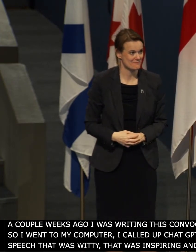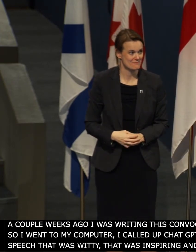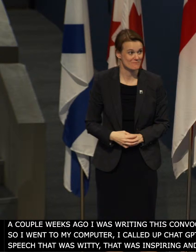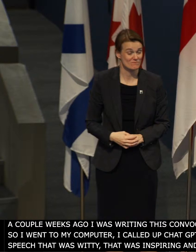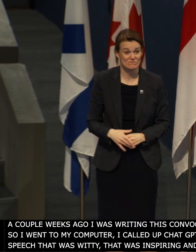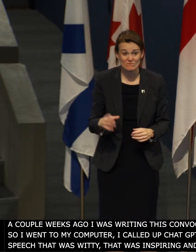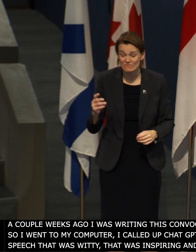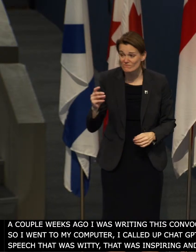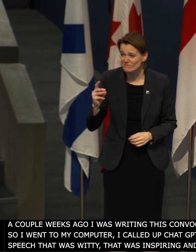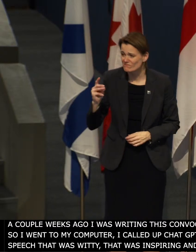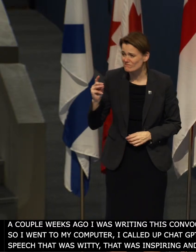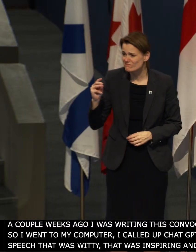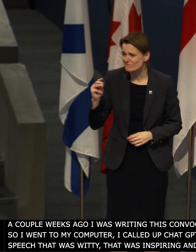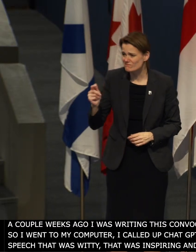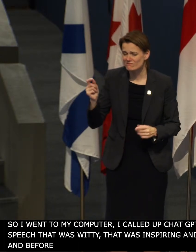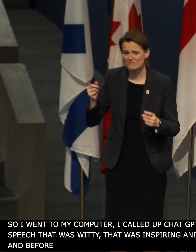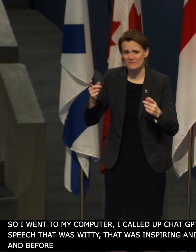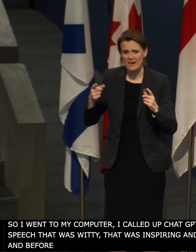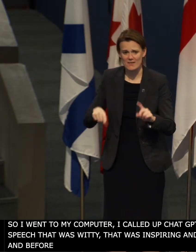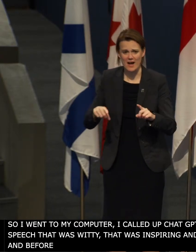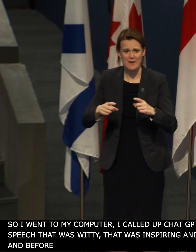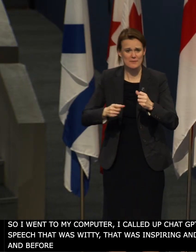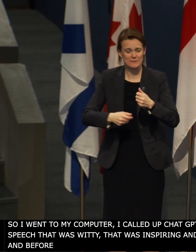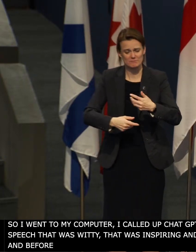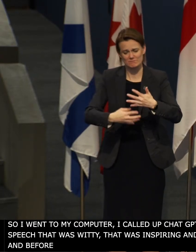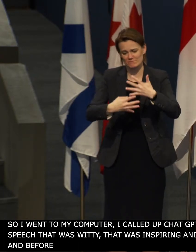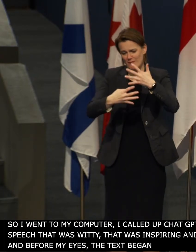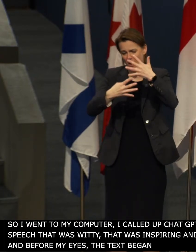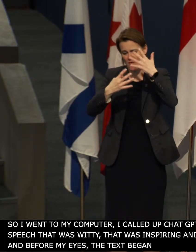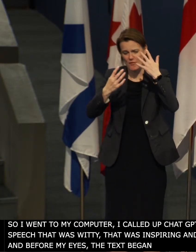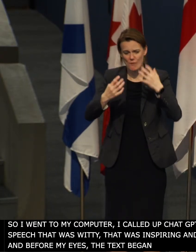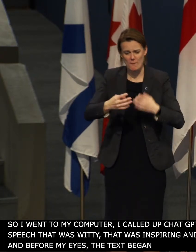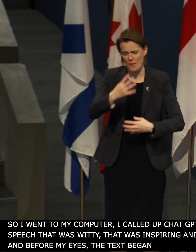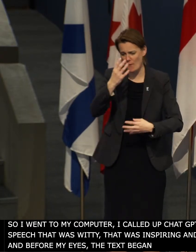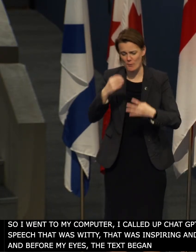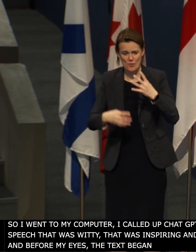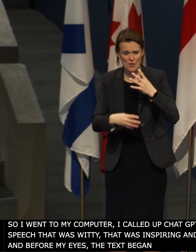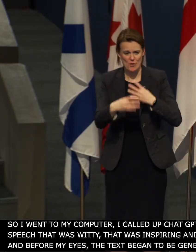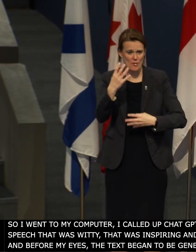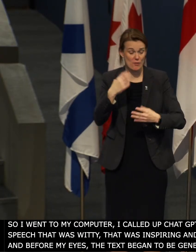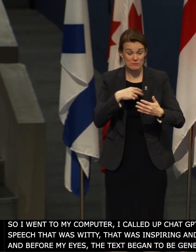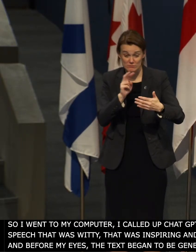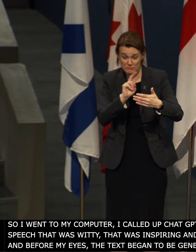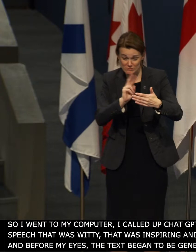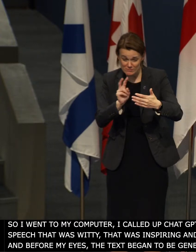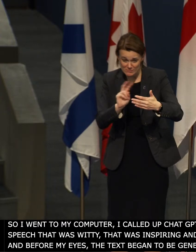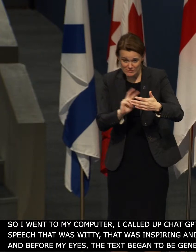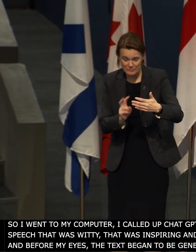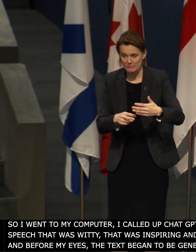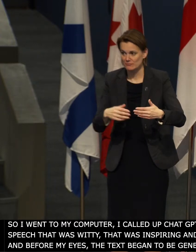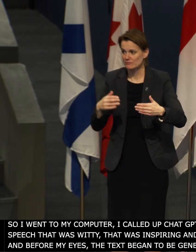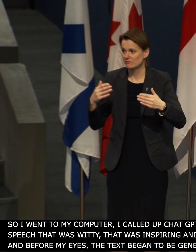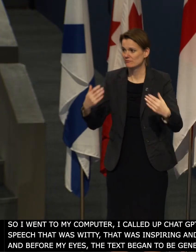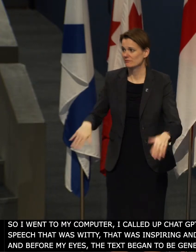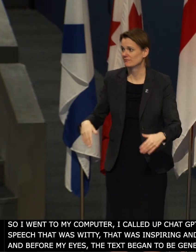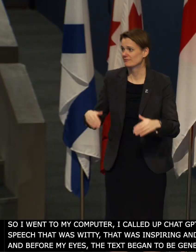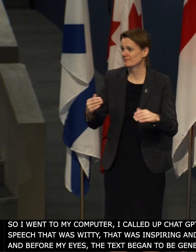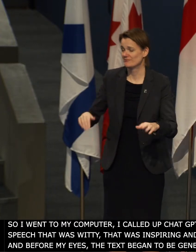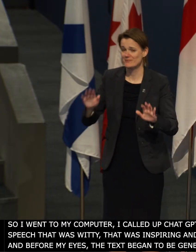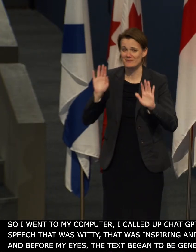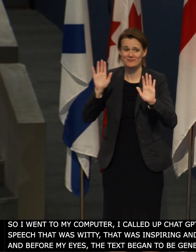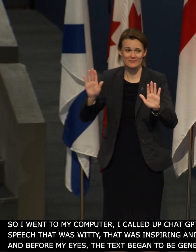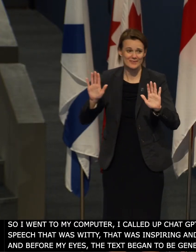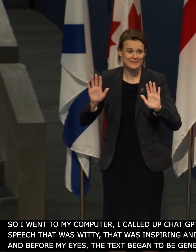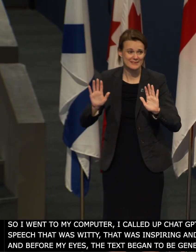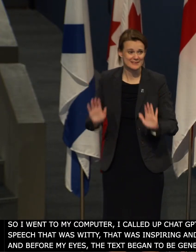And before my eyes, the text began to be generated. And I'm telling you, it was a fantastic, fantastic